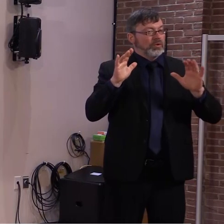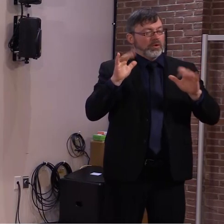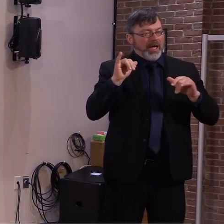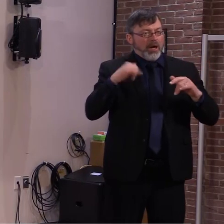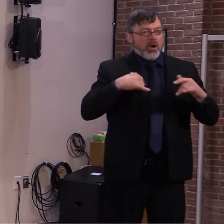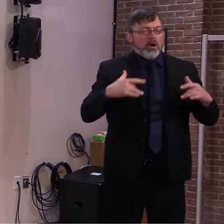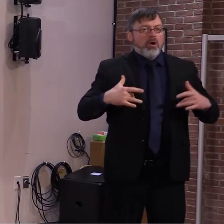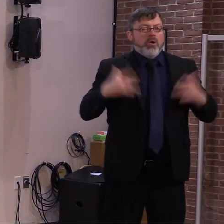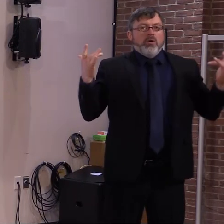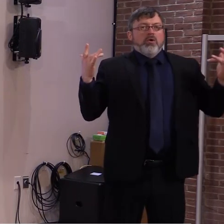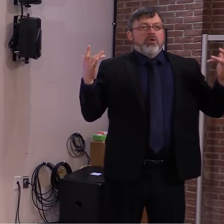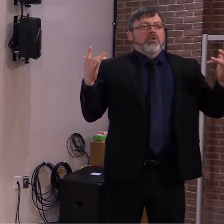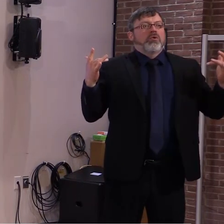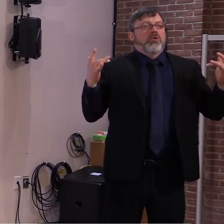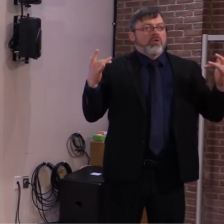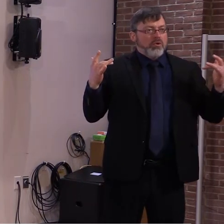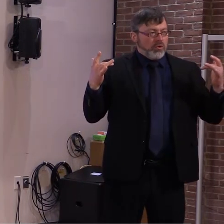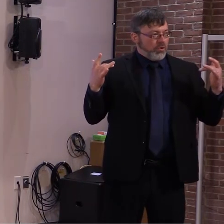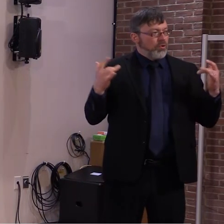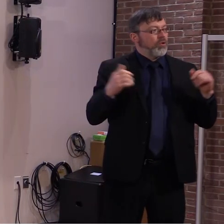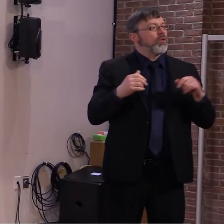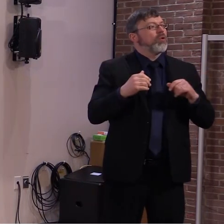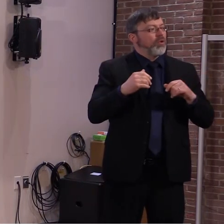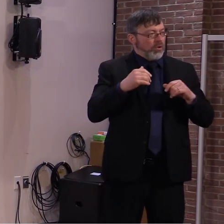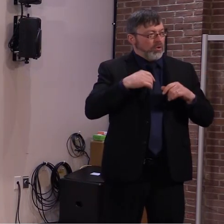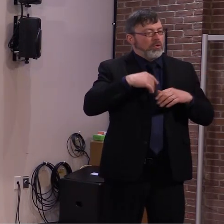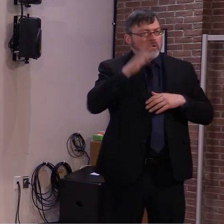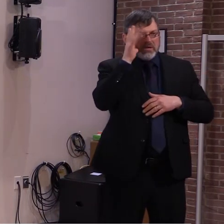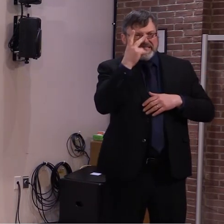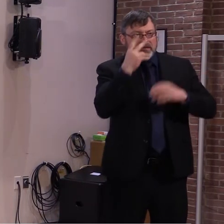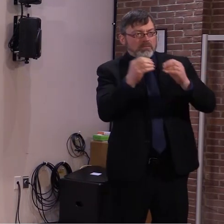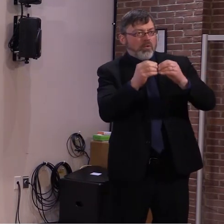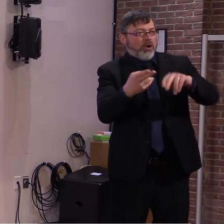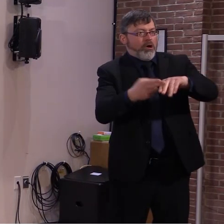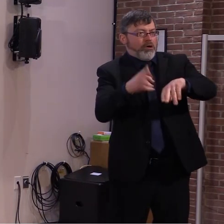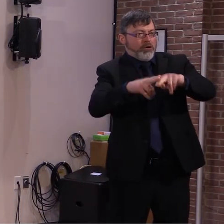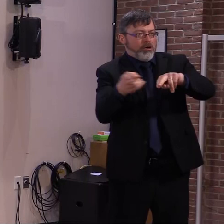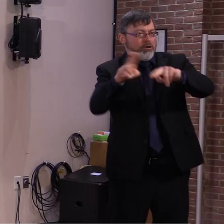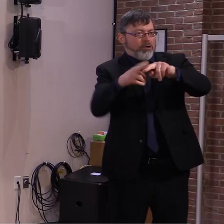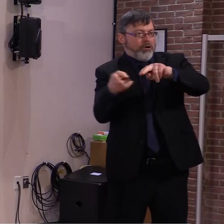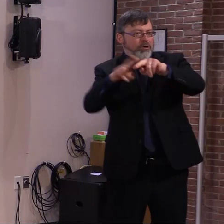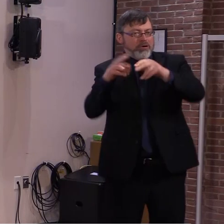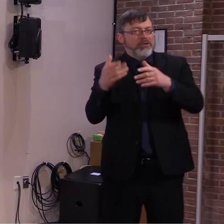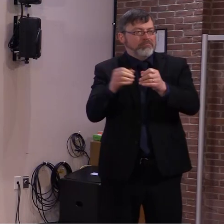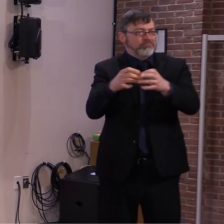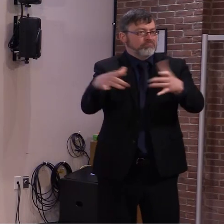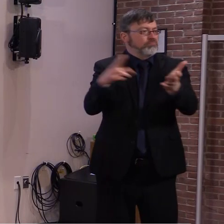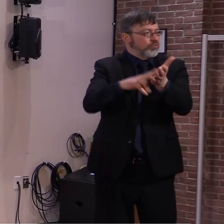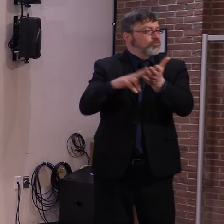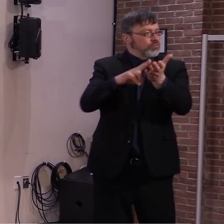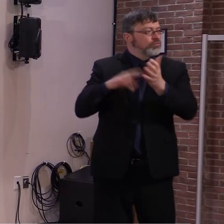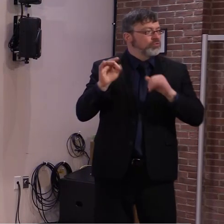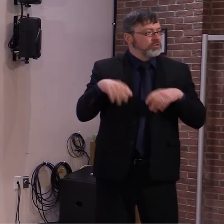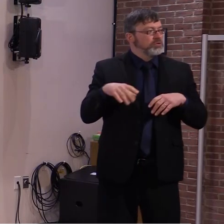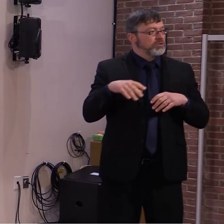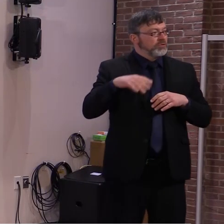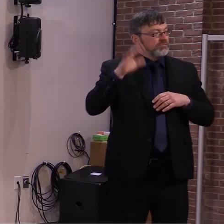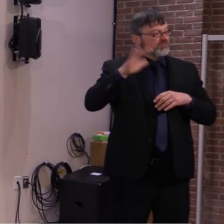we are happy to see these numbers. In terms of our overall progress, as of this morning,